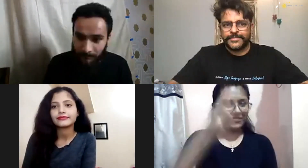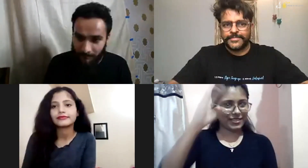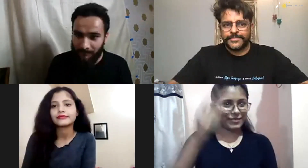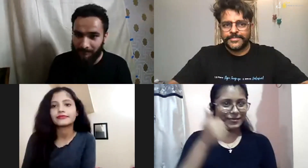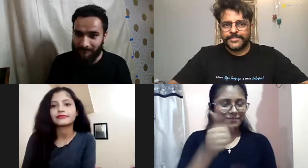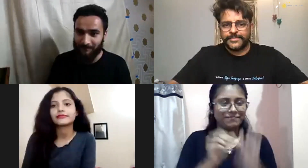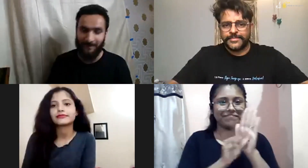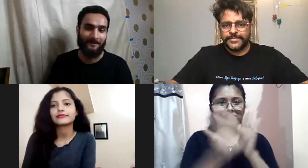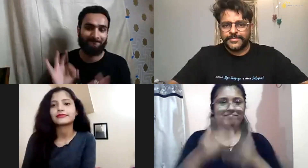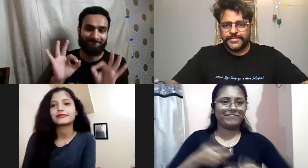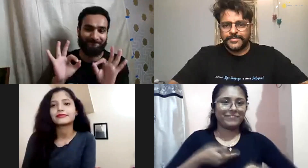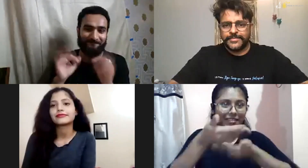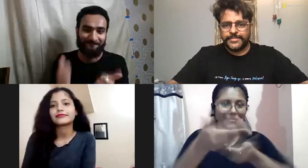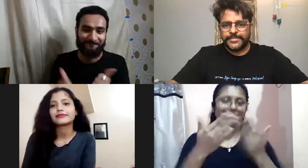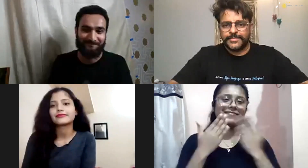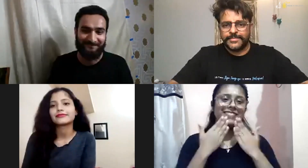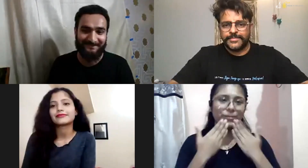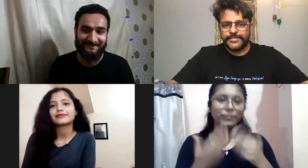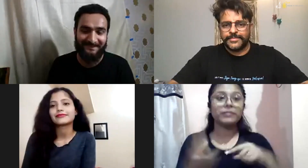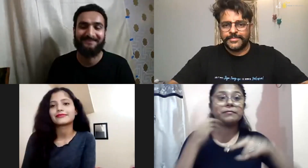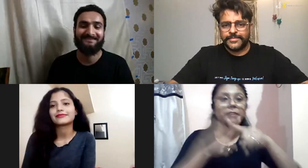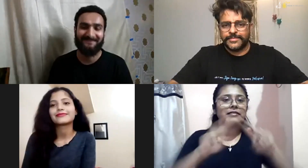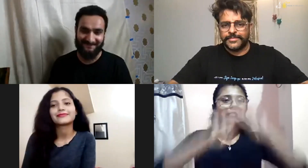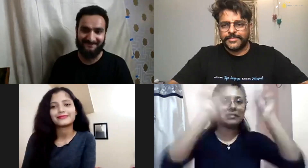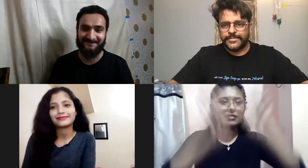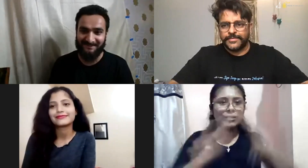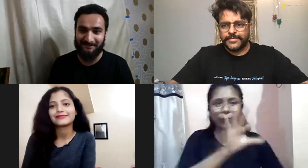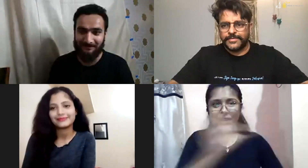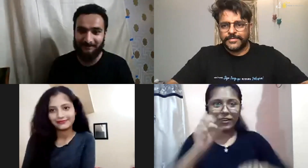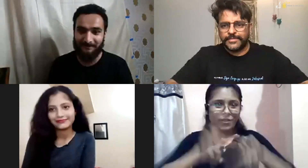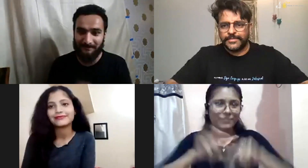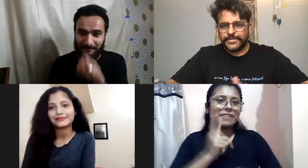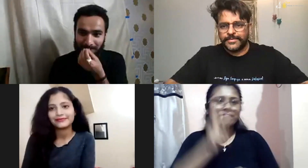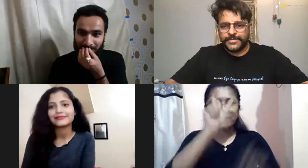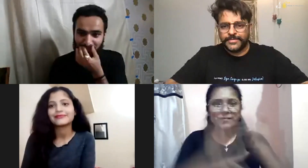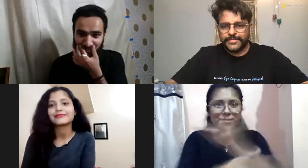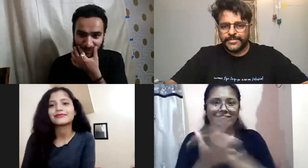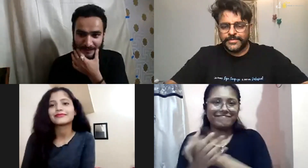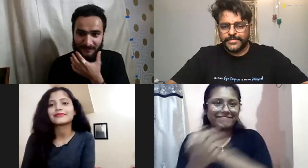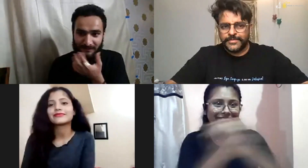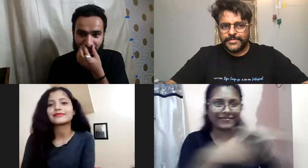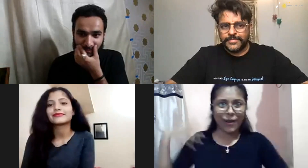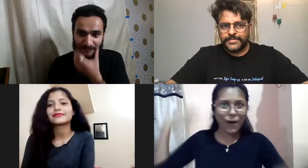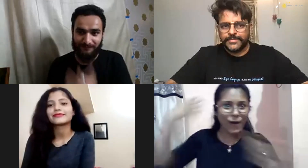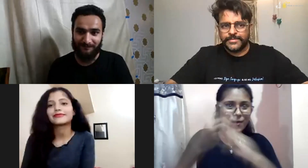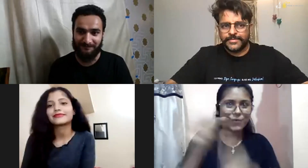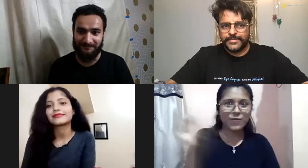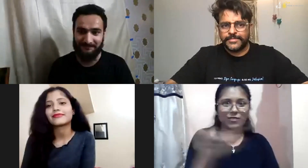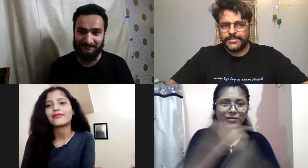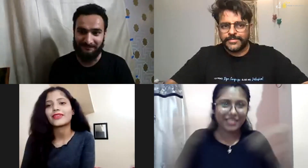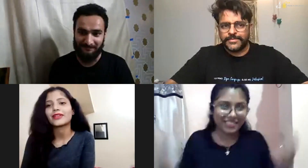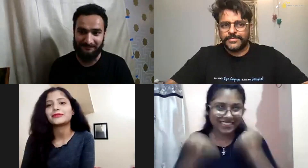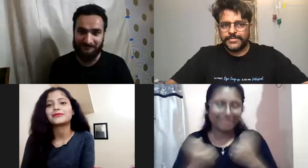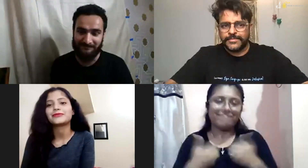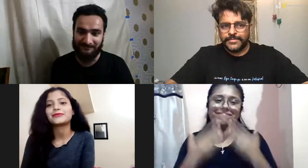can you give us your introduction? Yeah. Thank you, both of you, and thank you, Vera Million team, for inviting me here. And